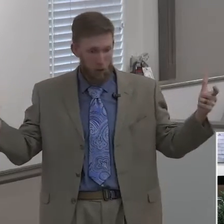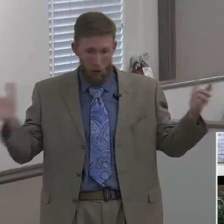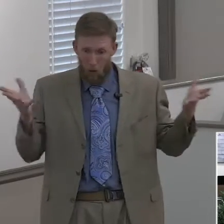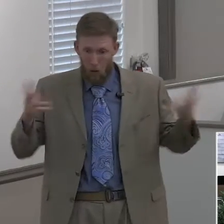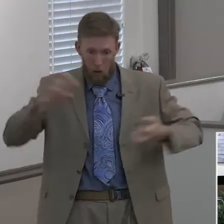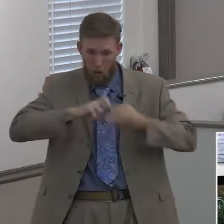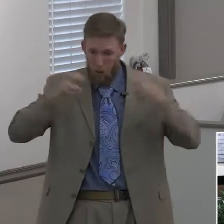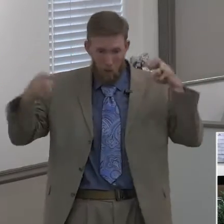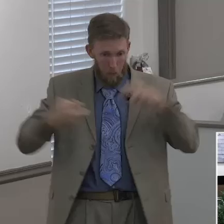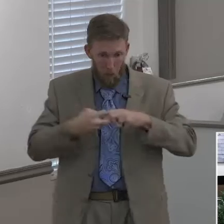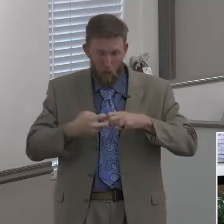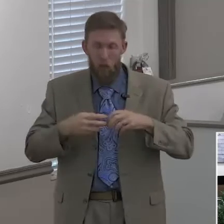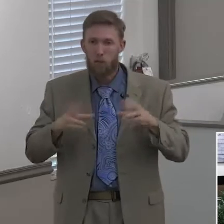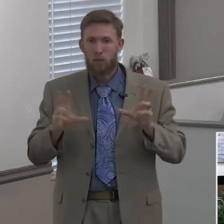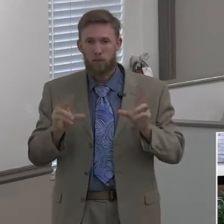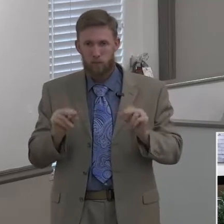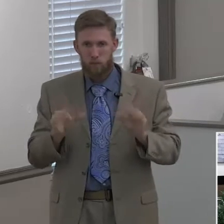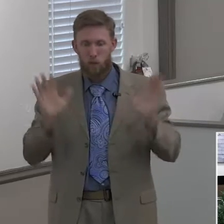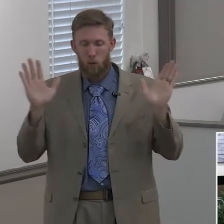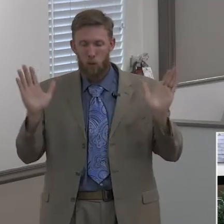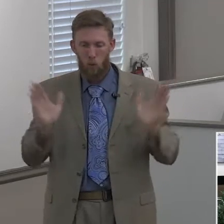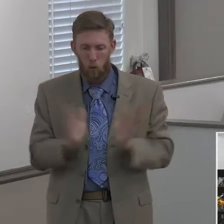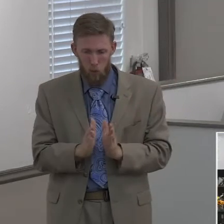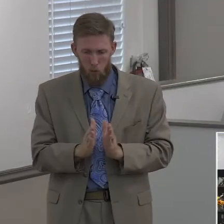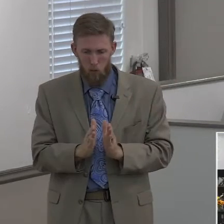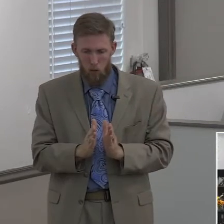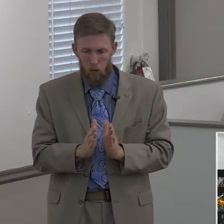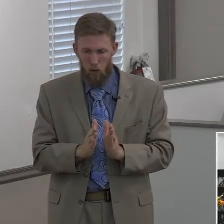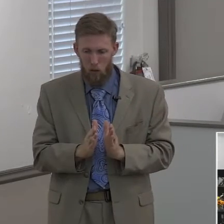You know, for some people,